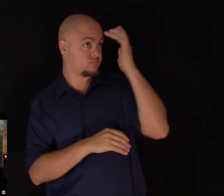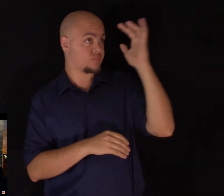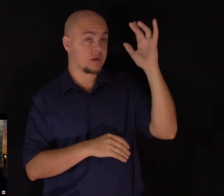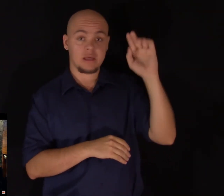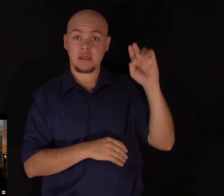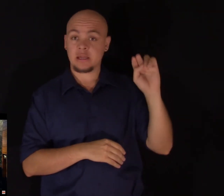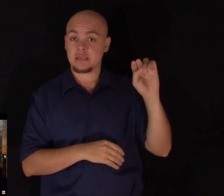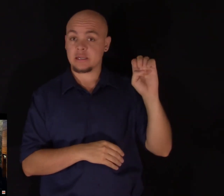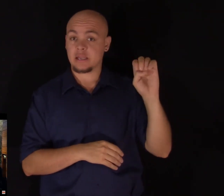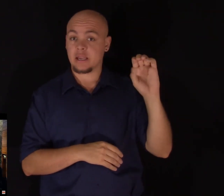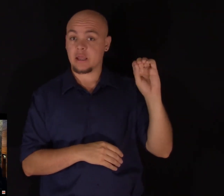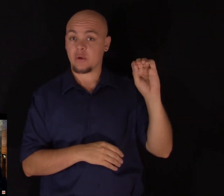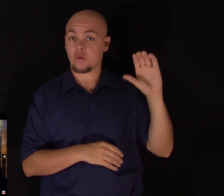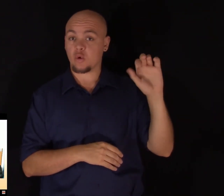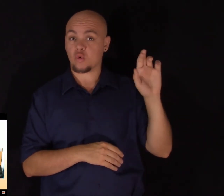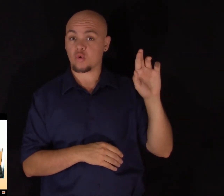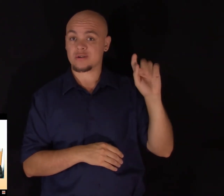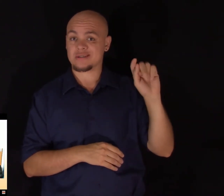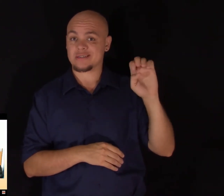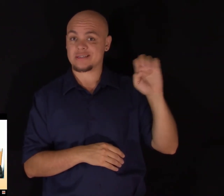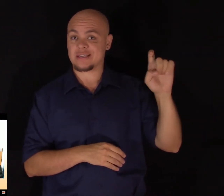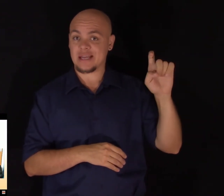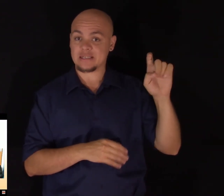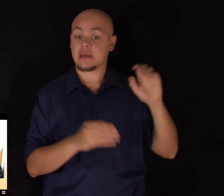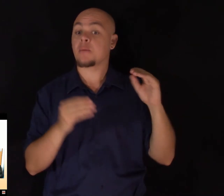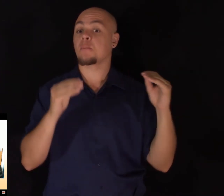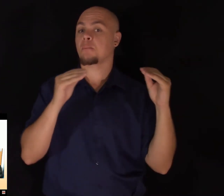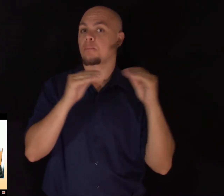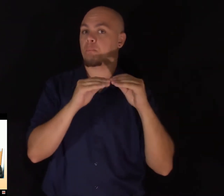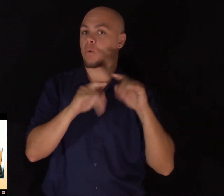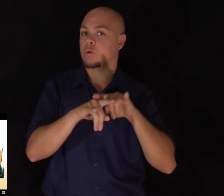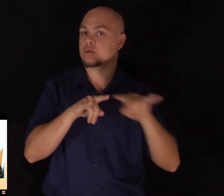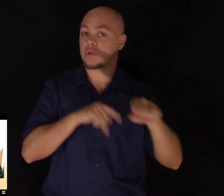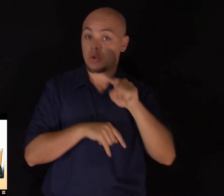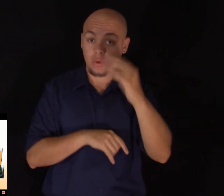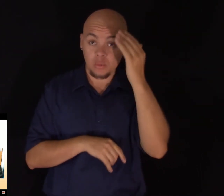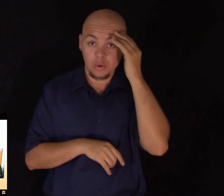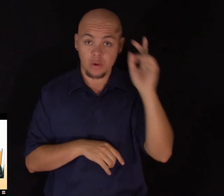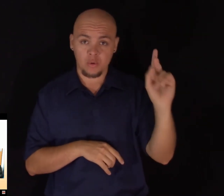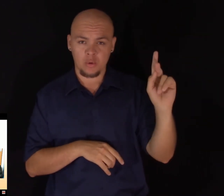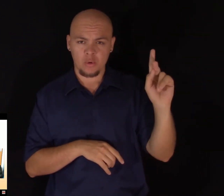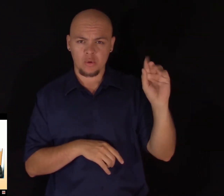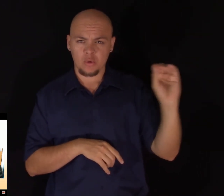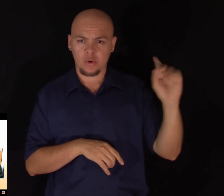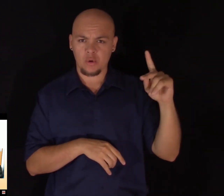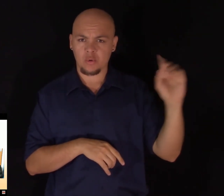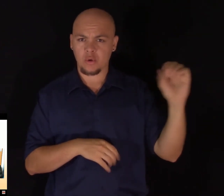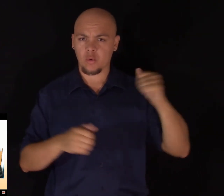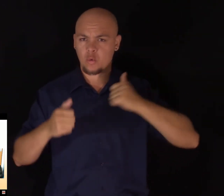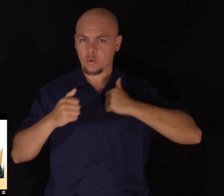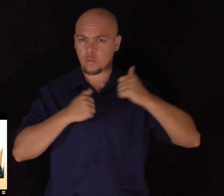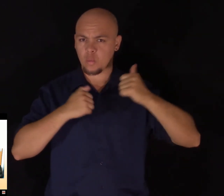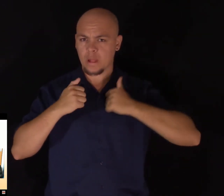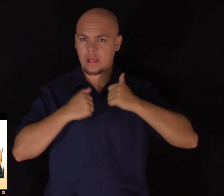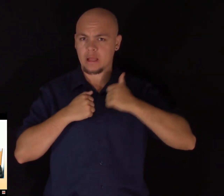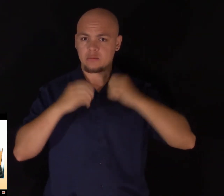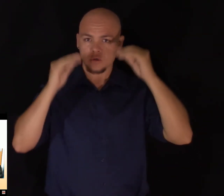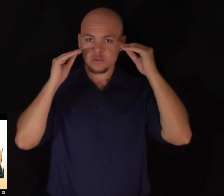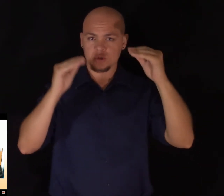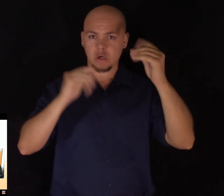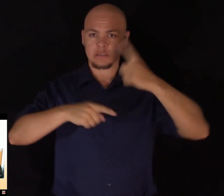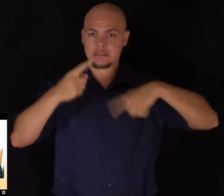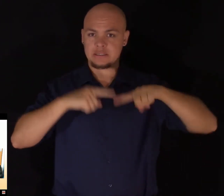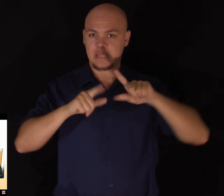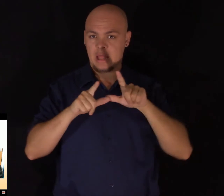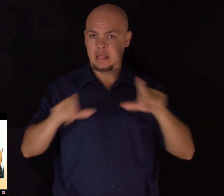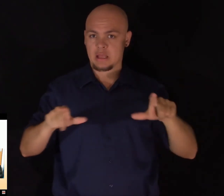more likely it is to be deceptive. Now, you might remember Coco. Does anybody here remember Coco the gorilla, who was taught sign language? Coco was